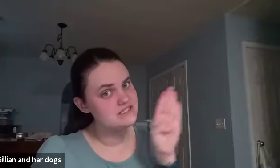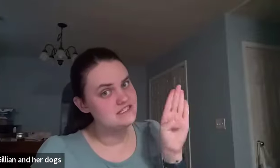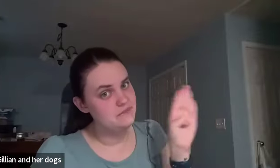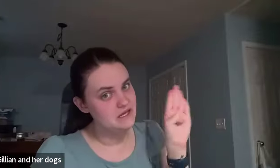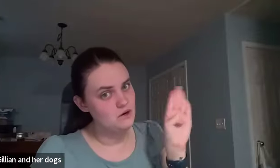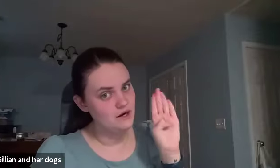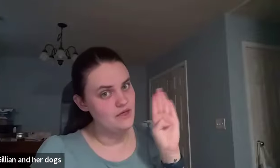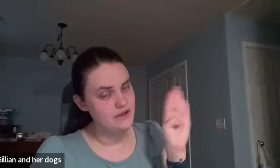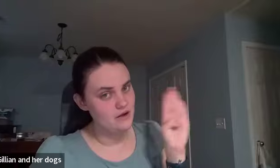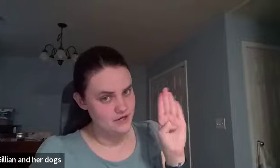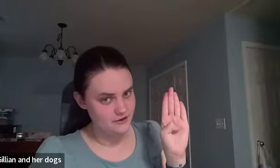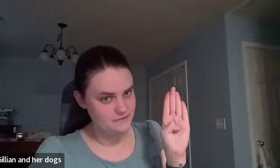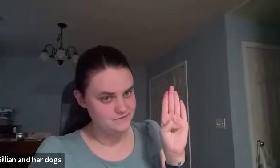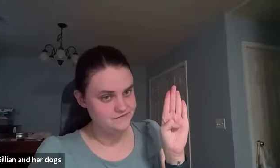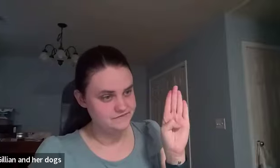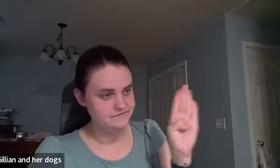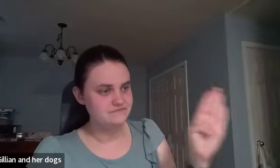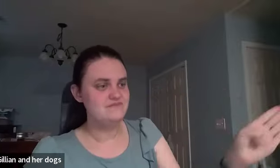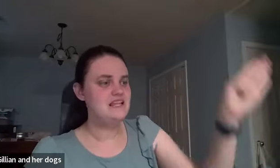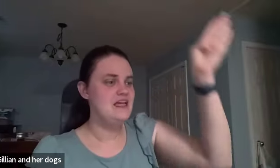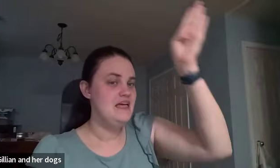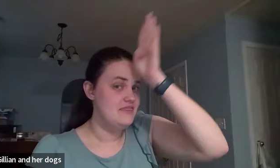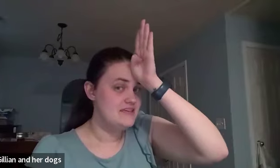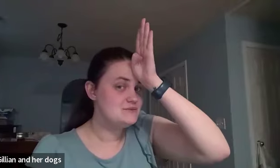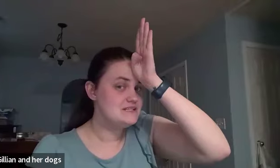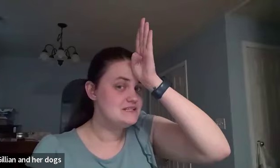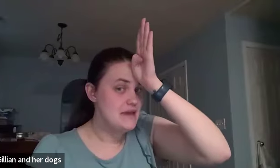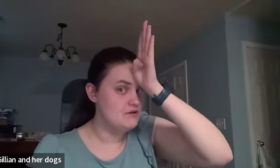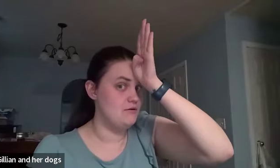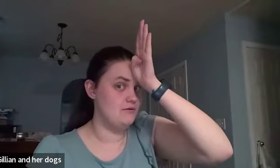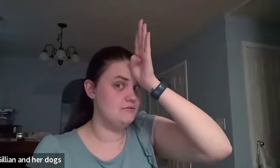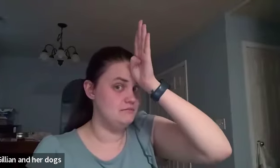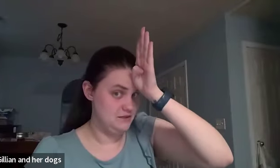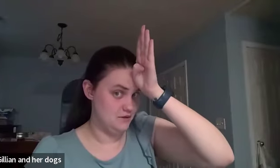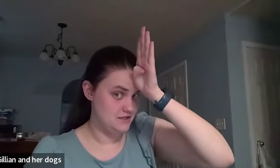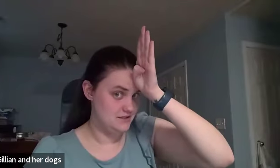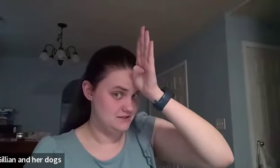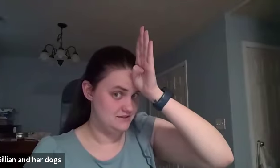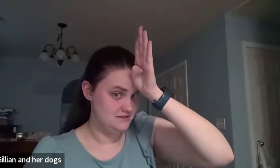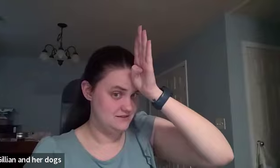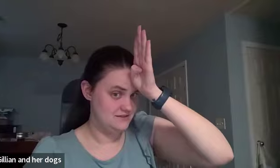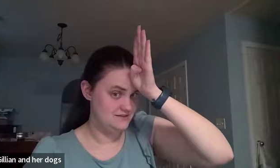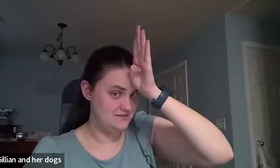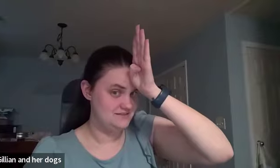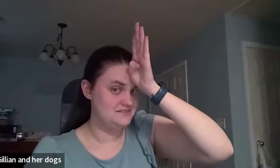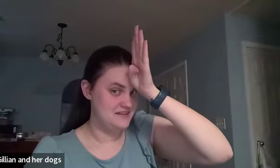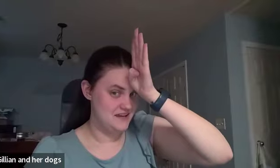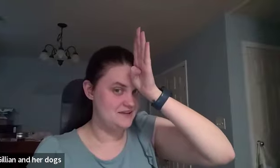This is the B word that we all know. This one's the male B word.